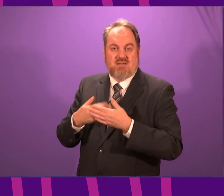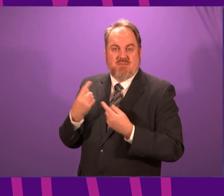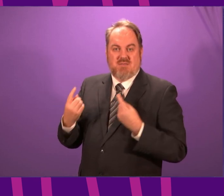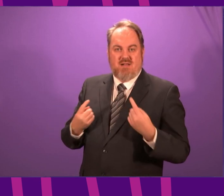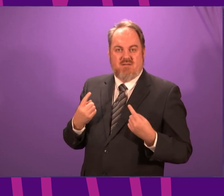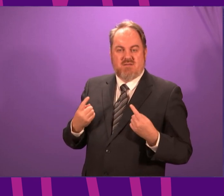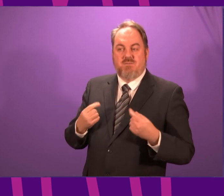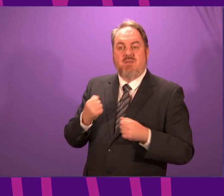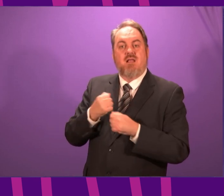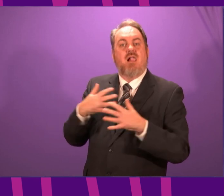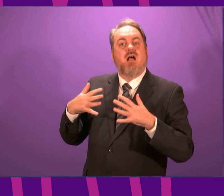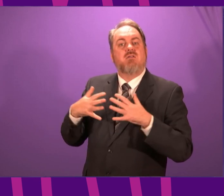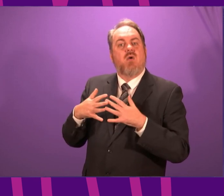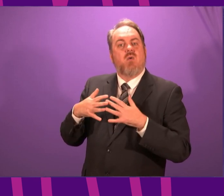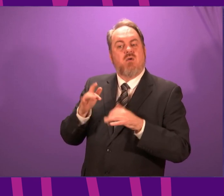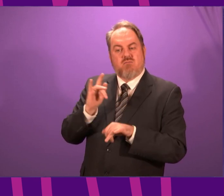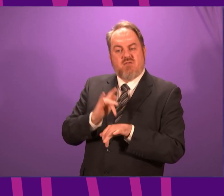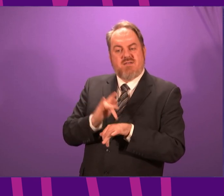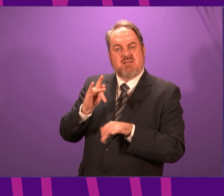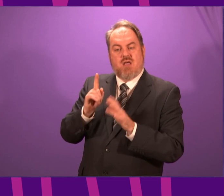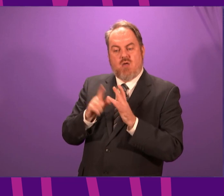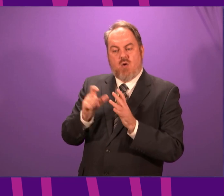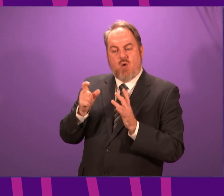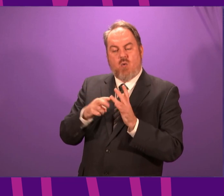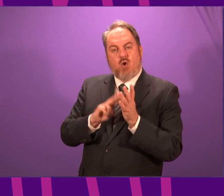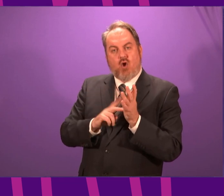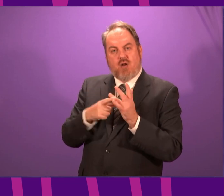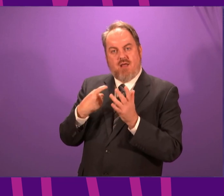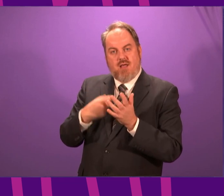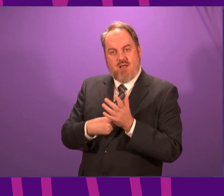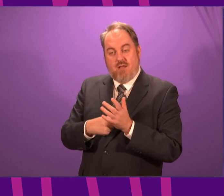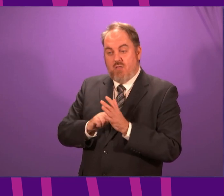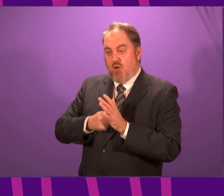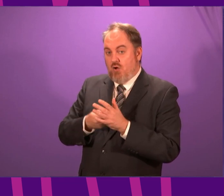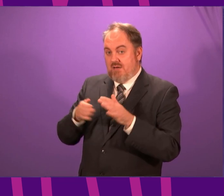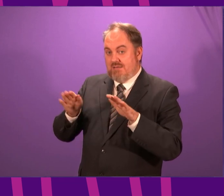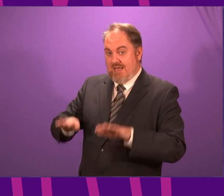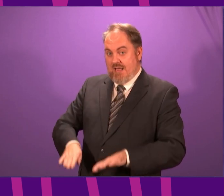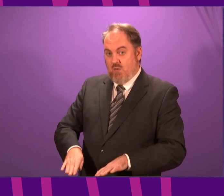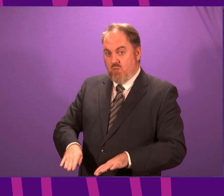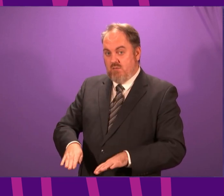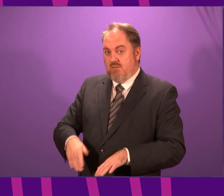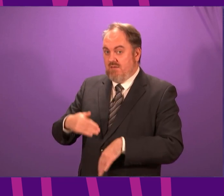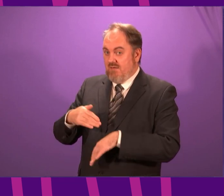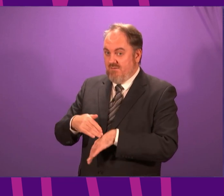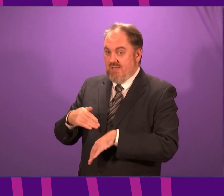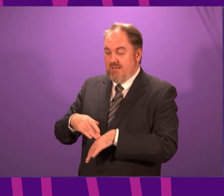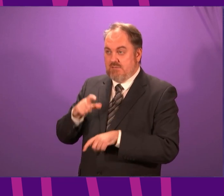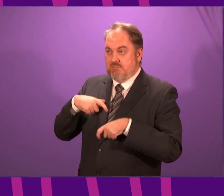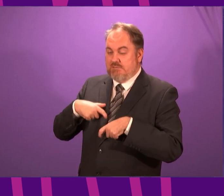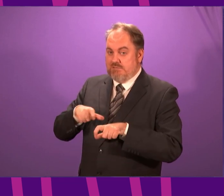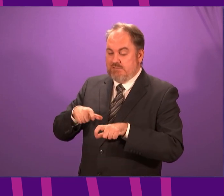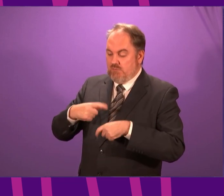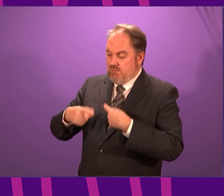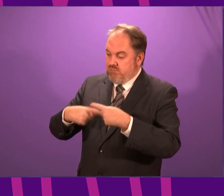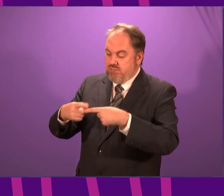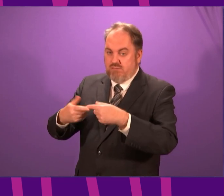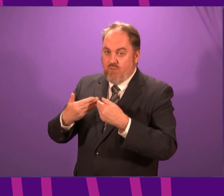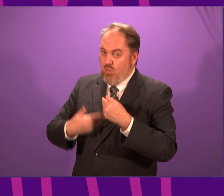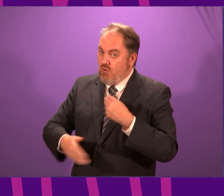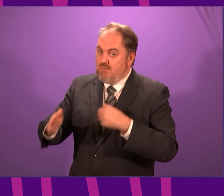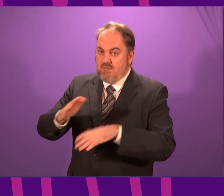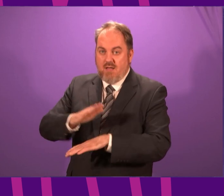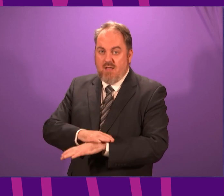Professor O'Connor said that the effects of lockdown would be long-lasting. That is an understatement. It's already having